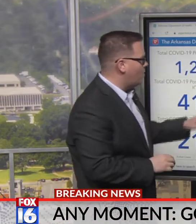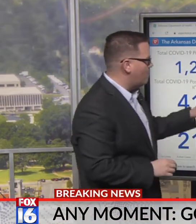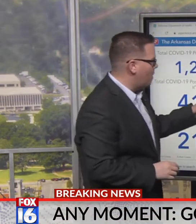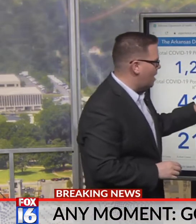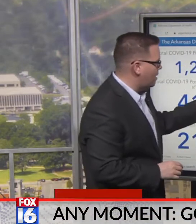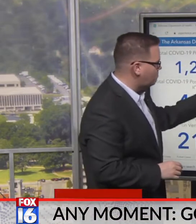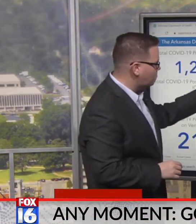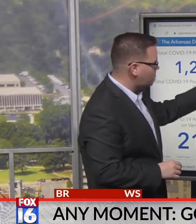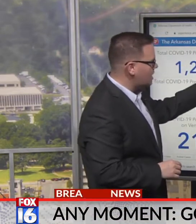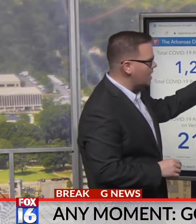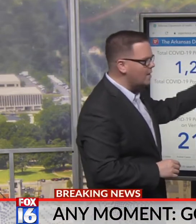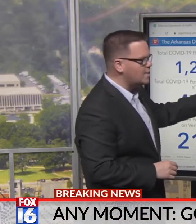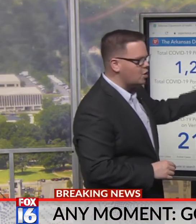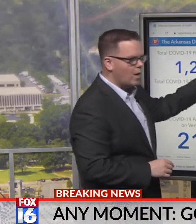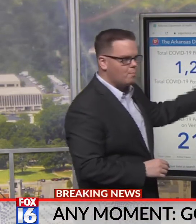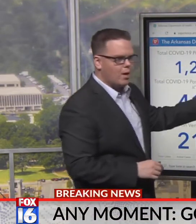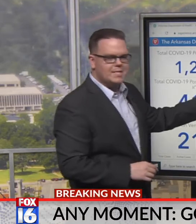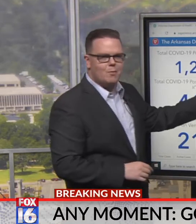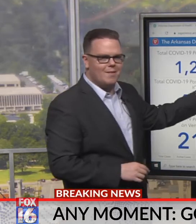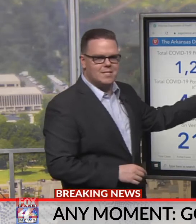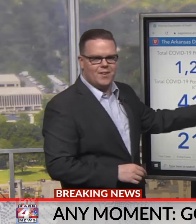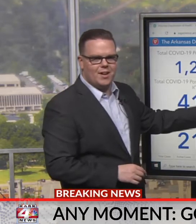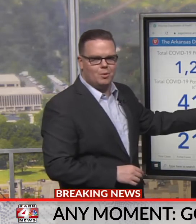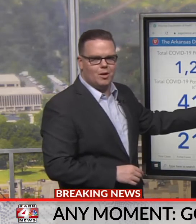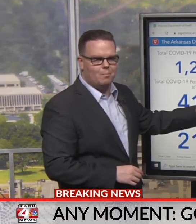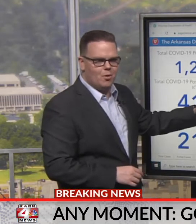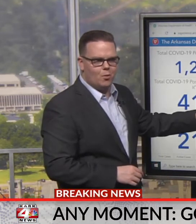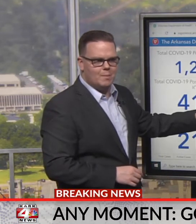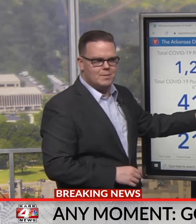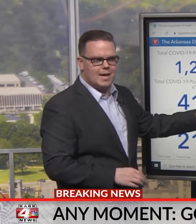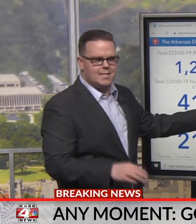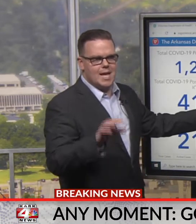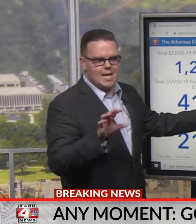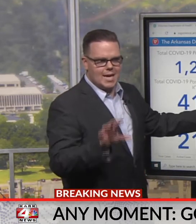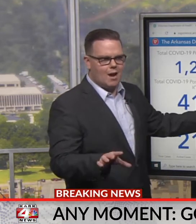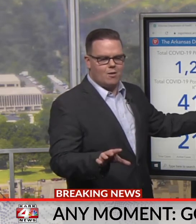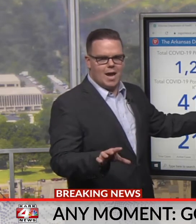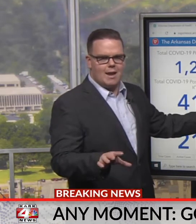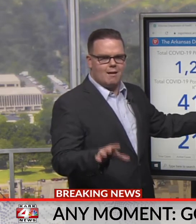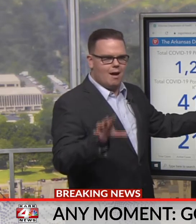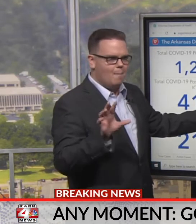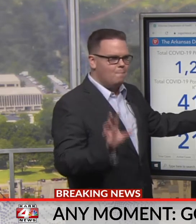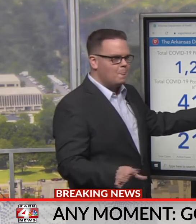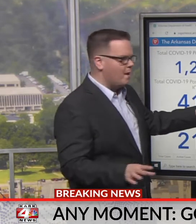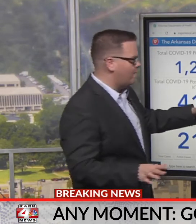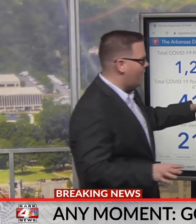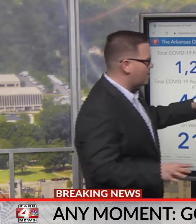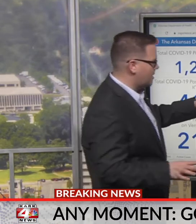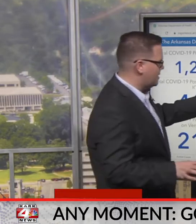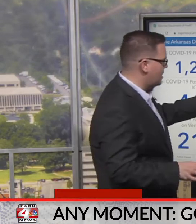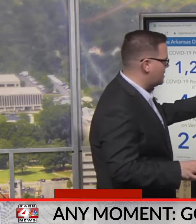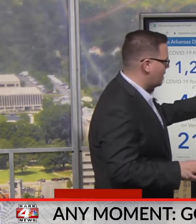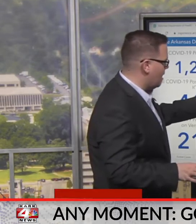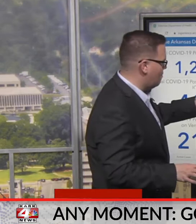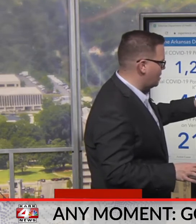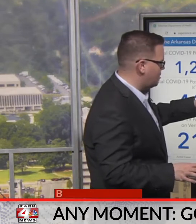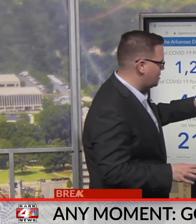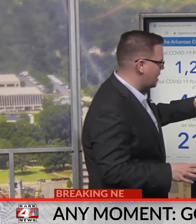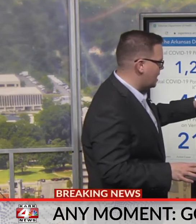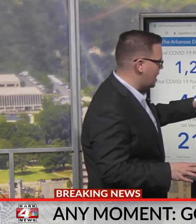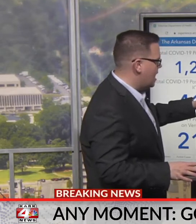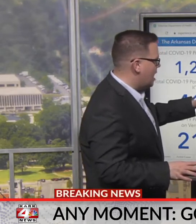now, and this is a great breakdown. We have this available on both our websites, KARK.com and Fox16.com,